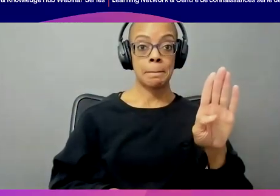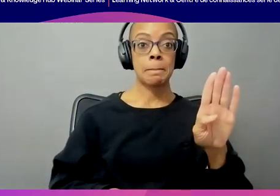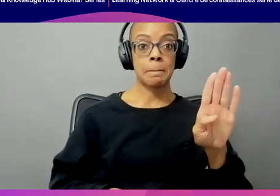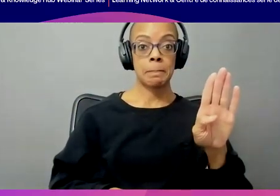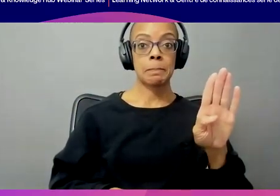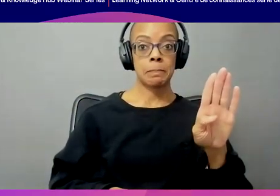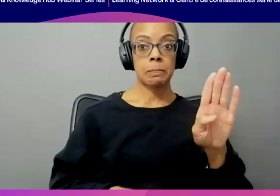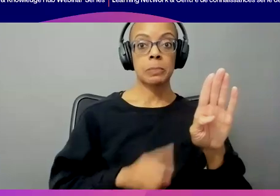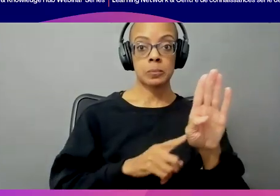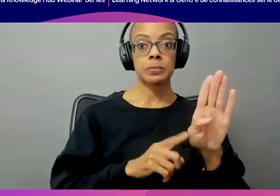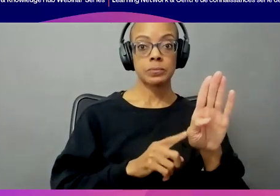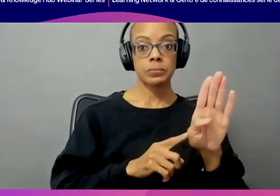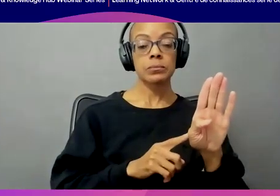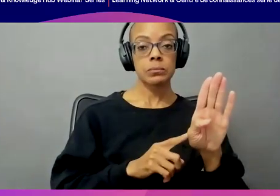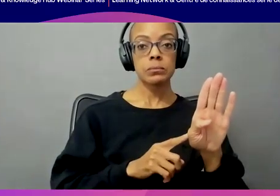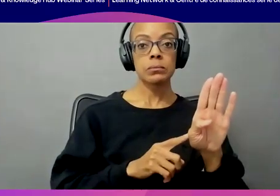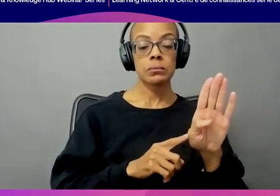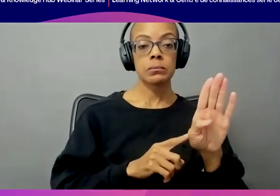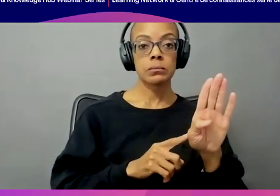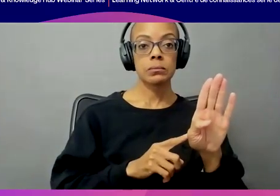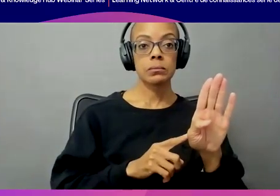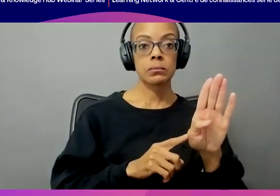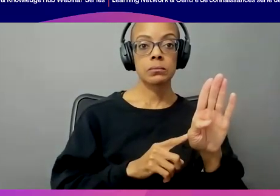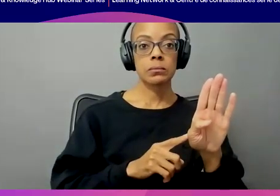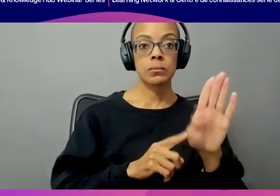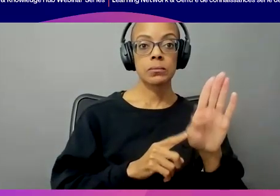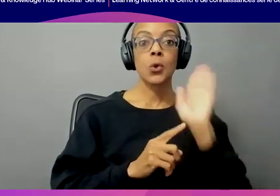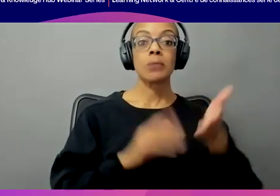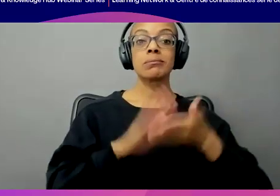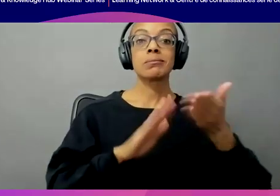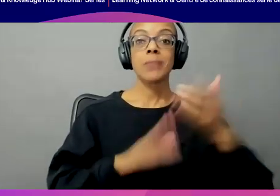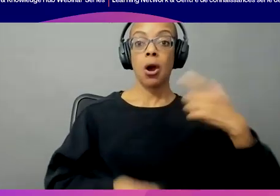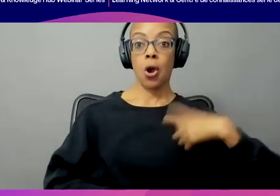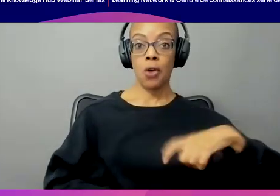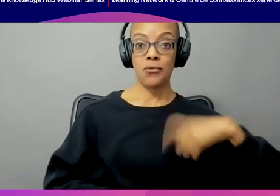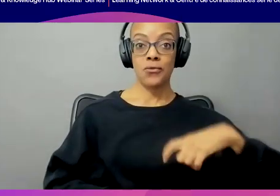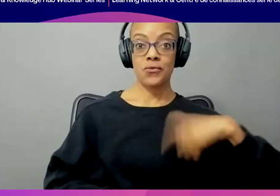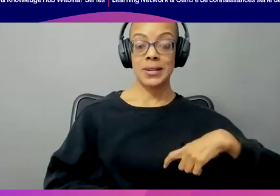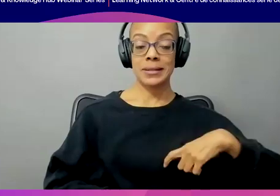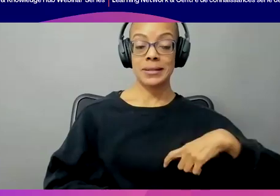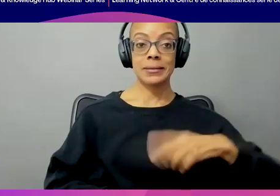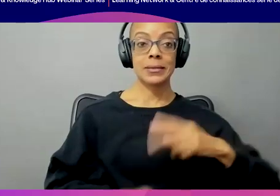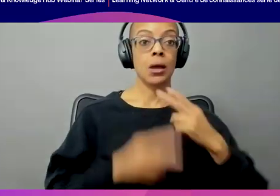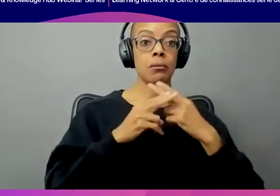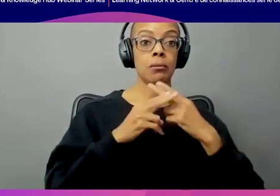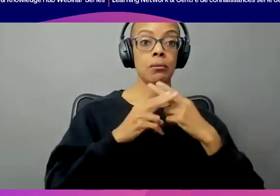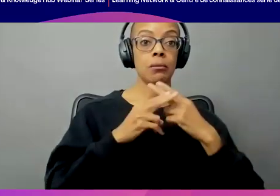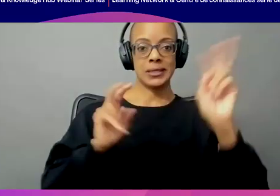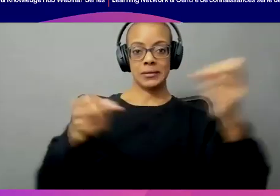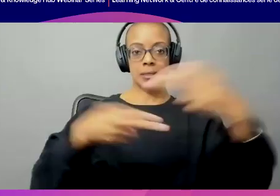of its community of practice, is going to be running a conference. It's called Innovations in Addressing Gender-Based Violence